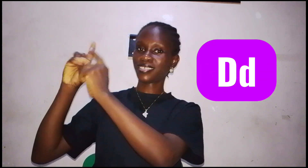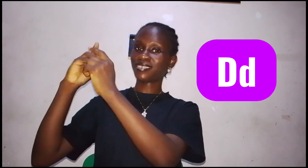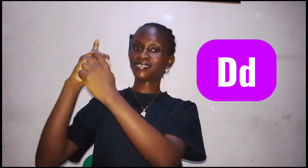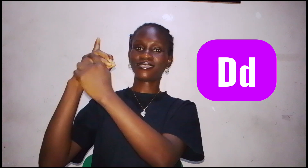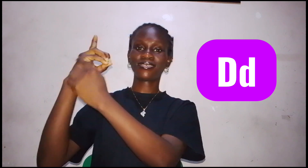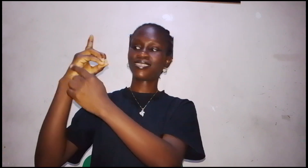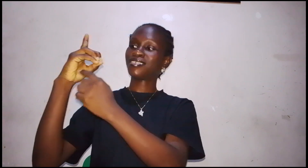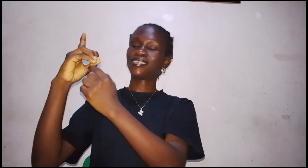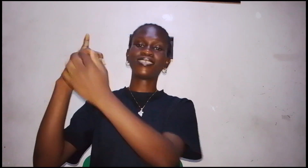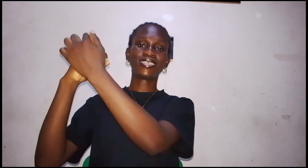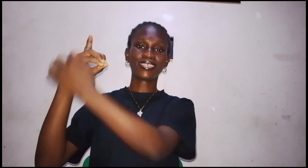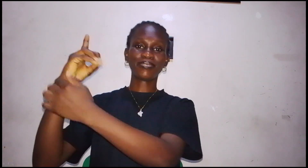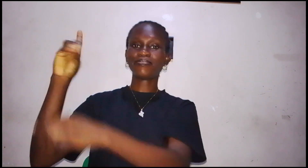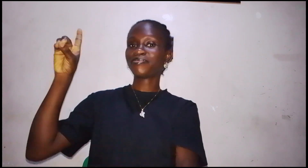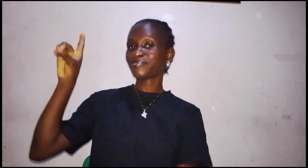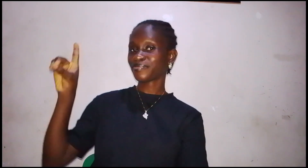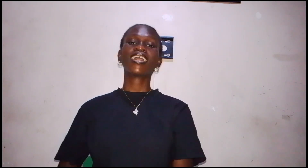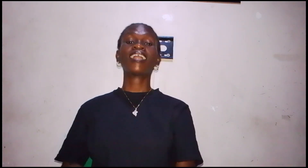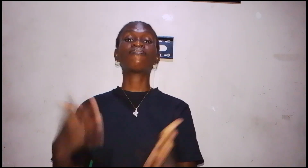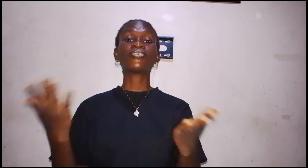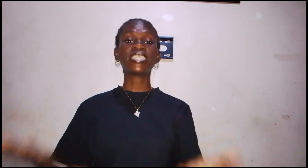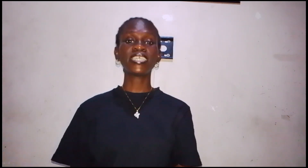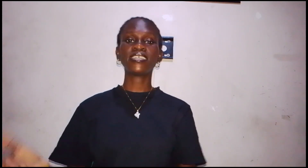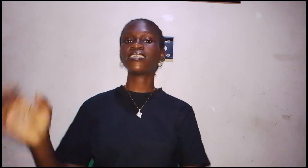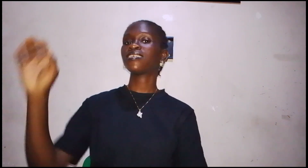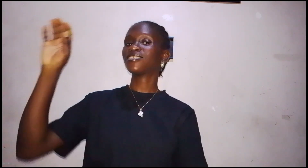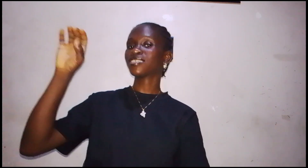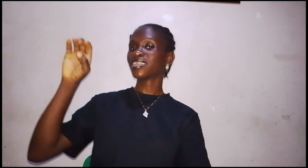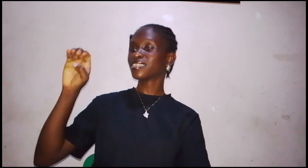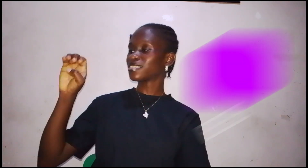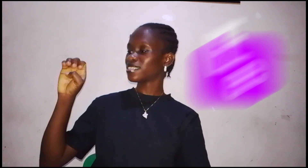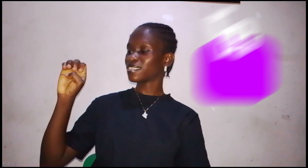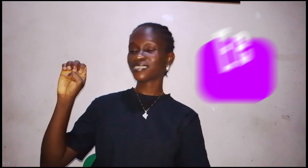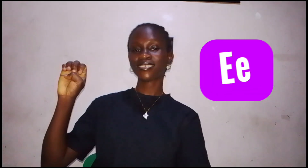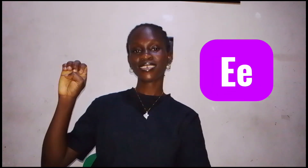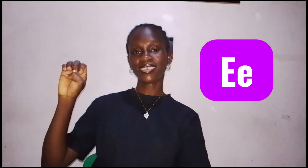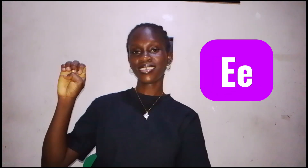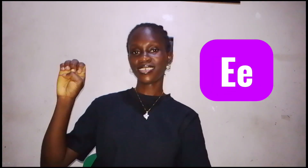D. D. And for the E, it's just like this. E.